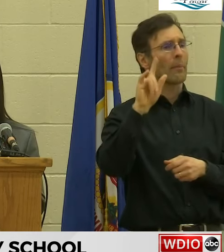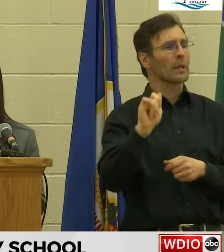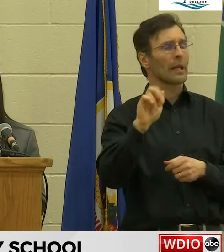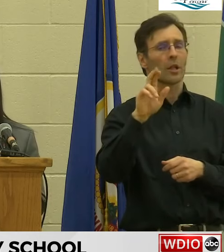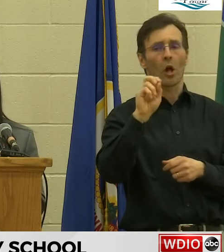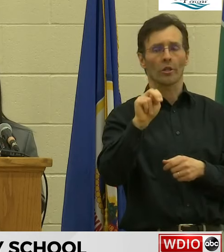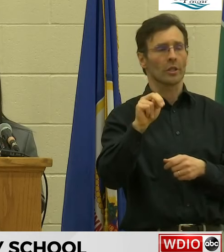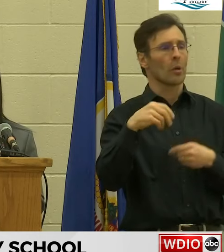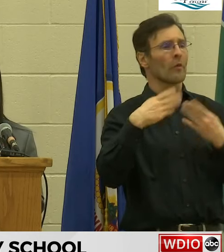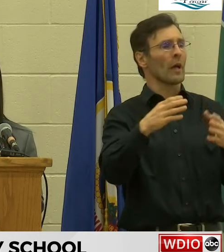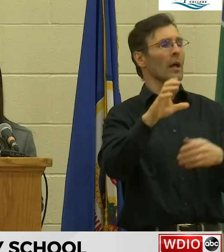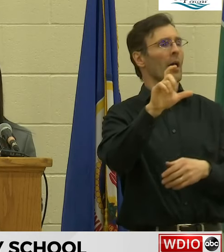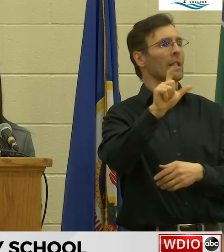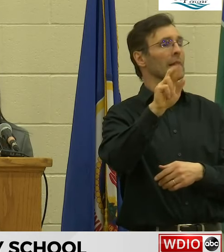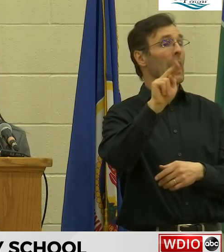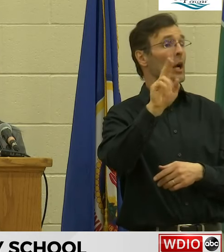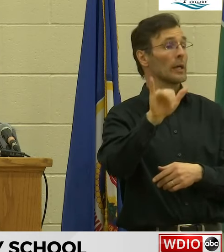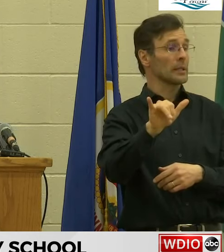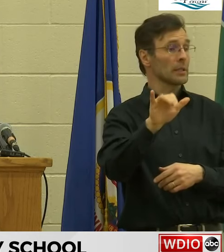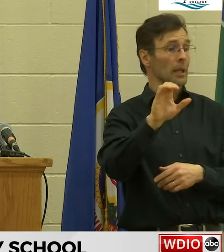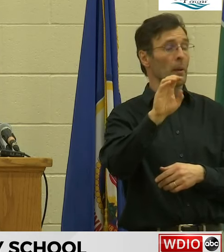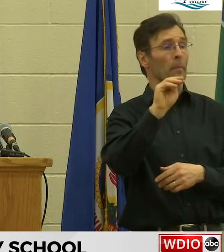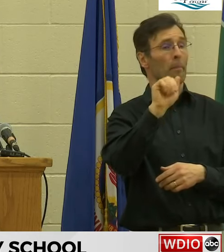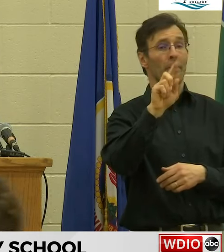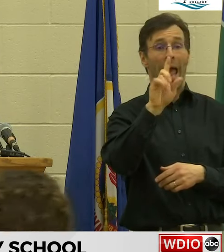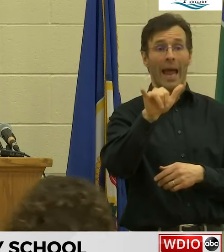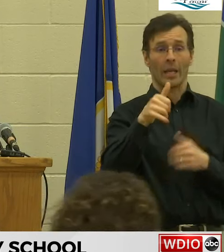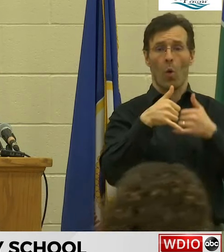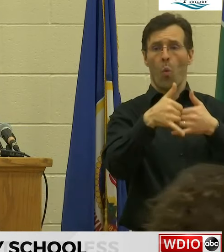to present the Clarence Maddy Award.